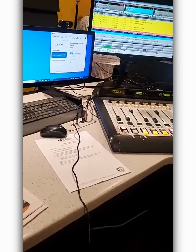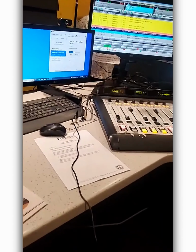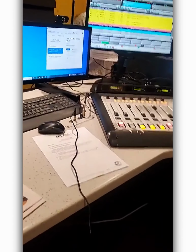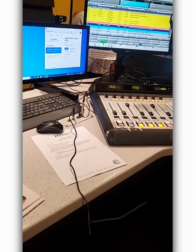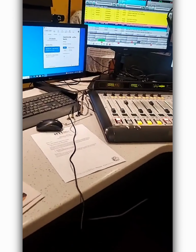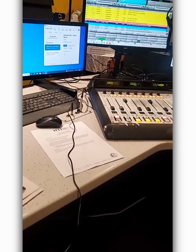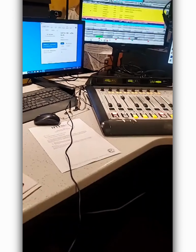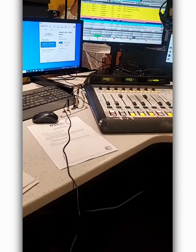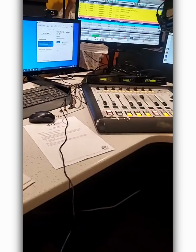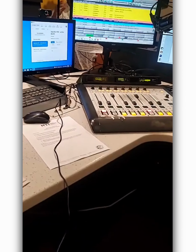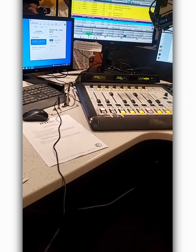Yeah.